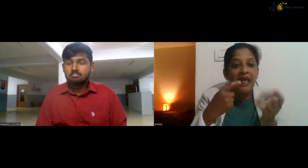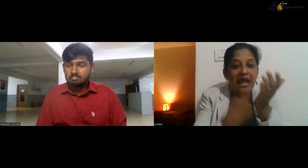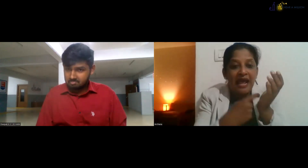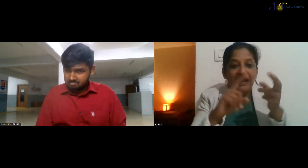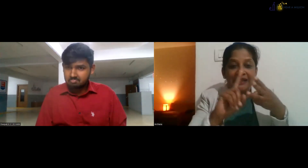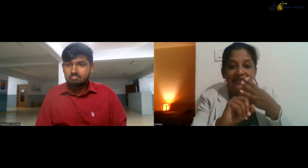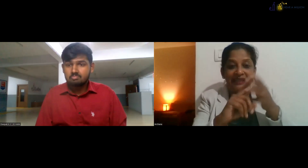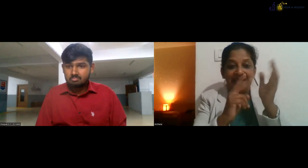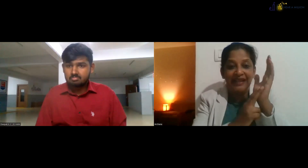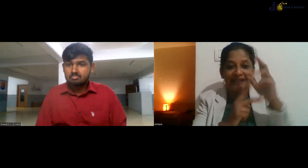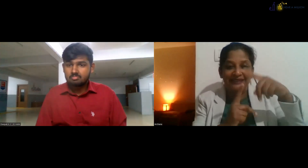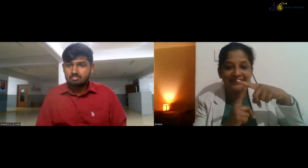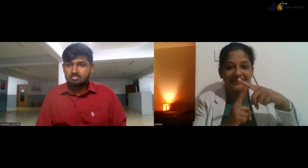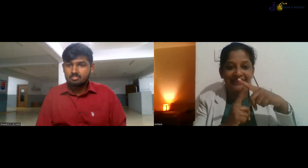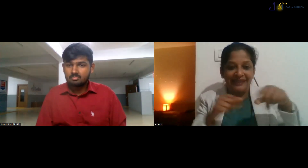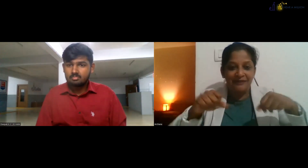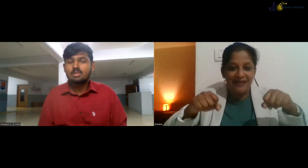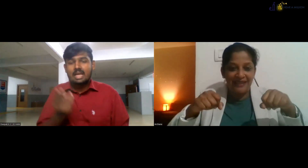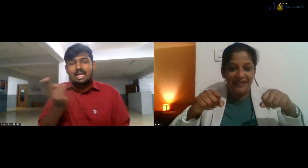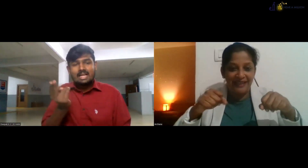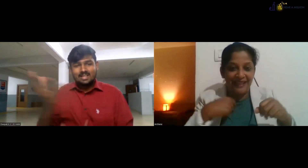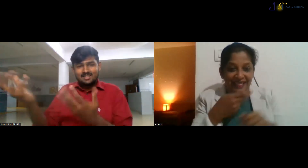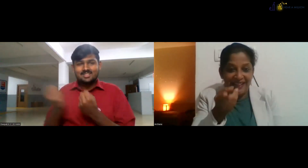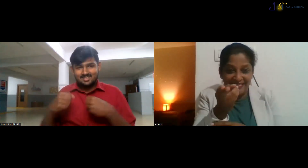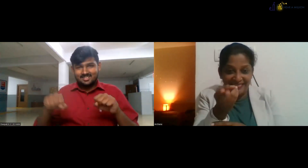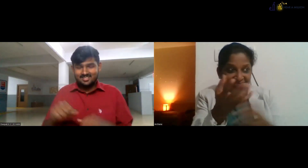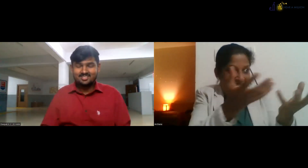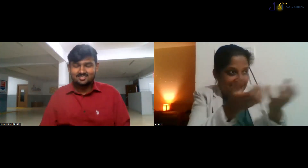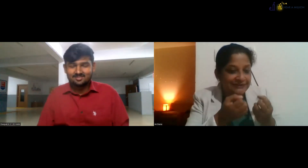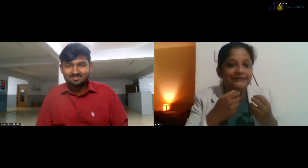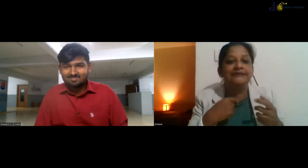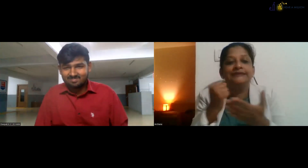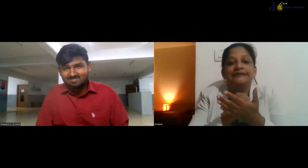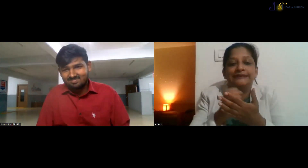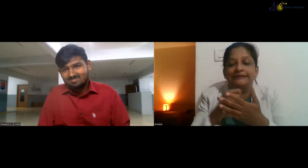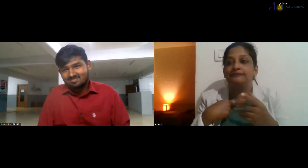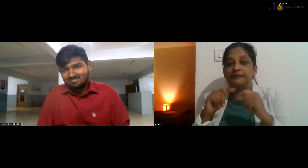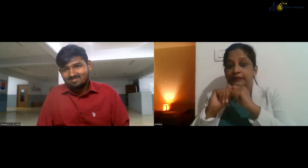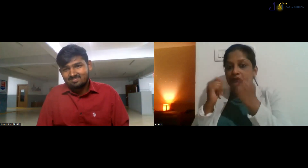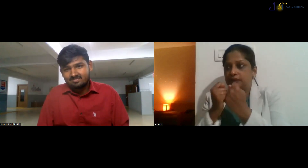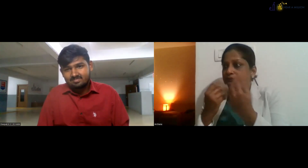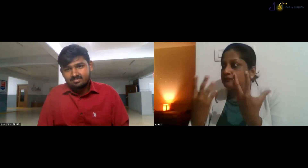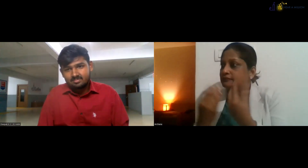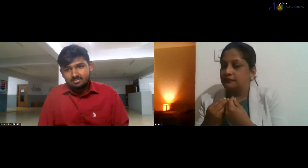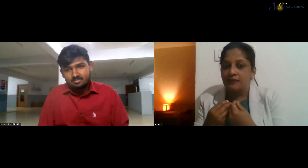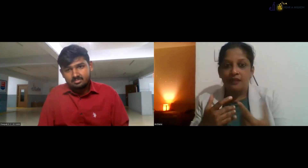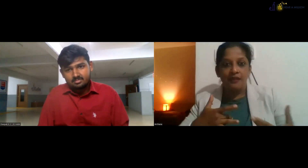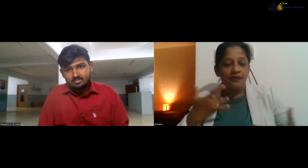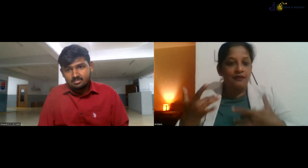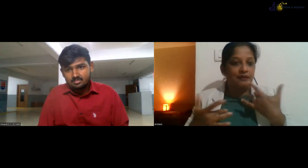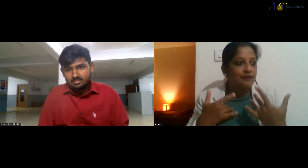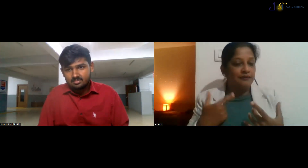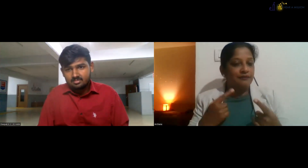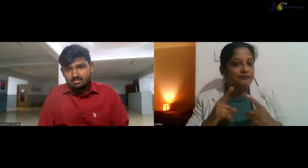go ahead with it. So earlier, I didn't have my own bike. I took it on rent, and I tried